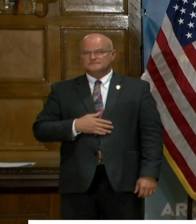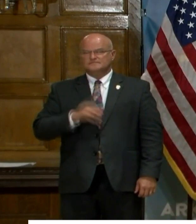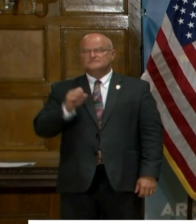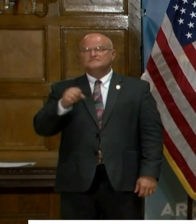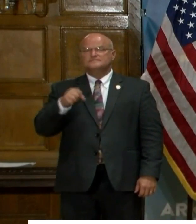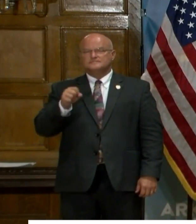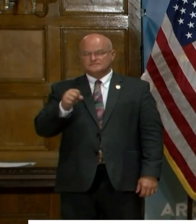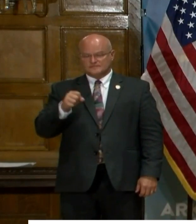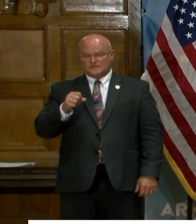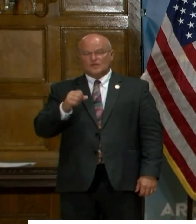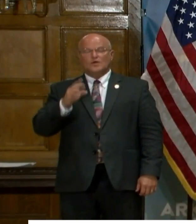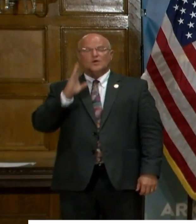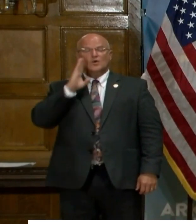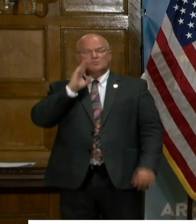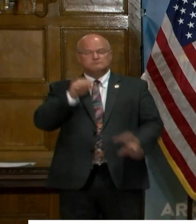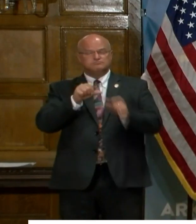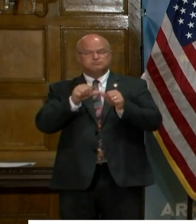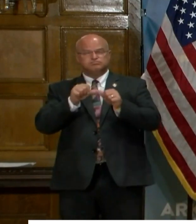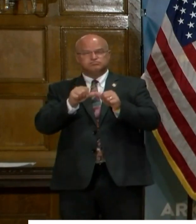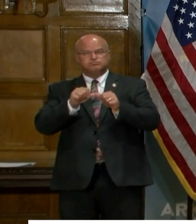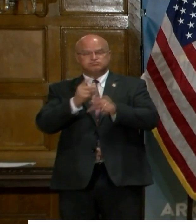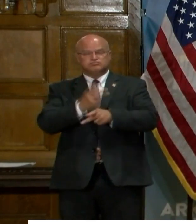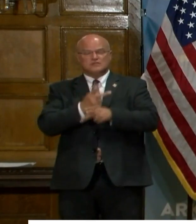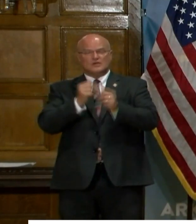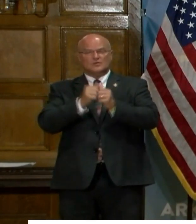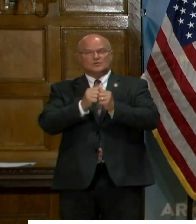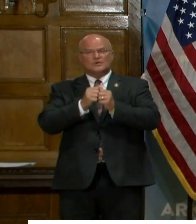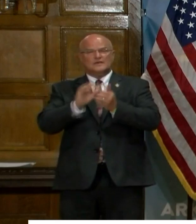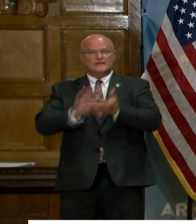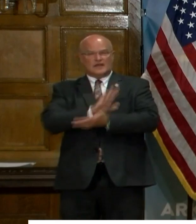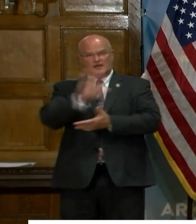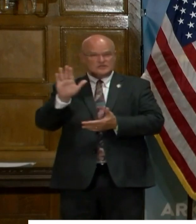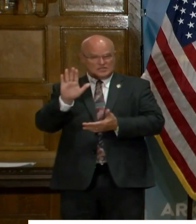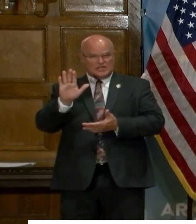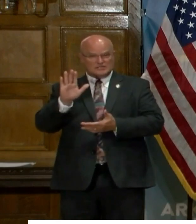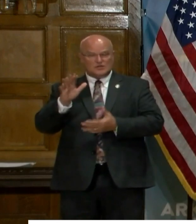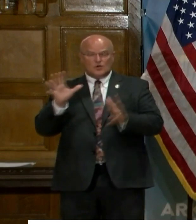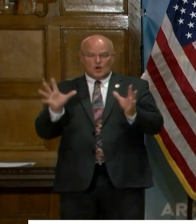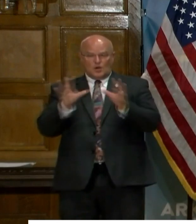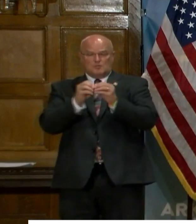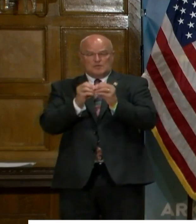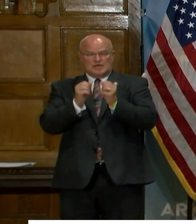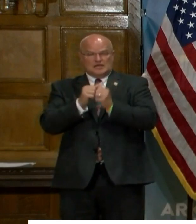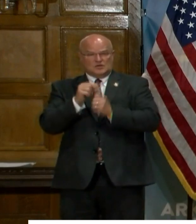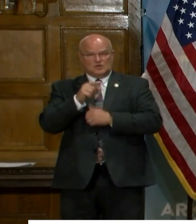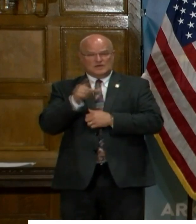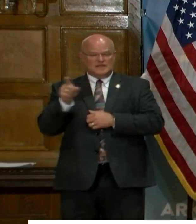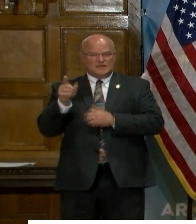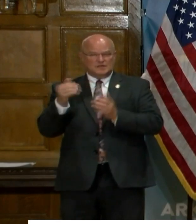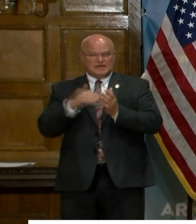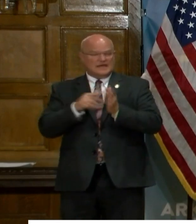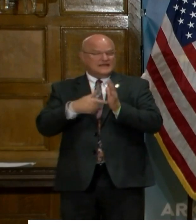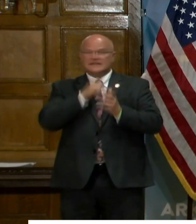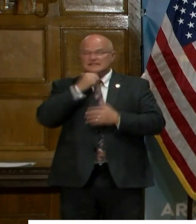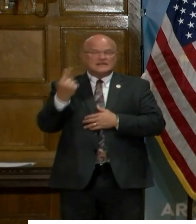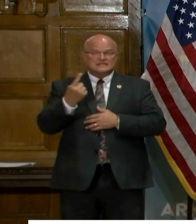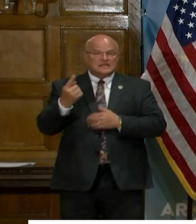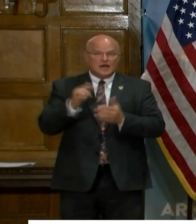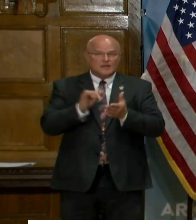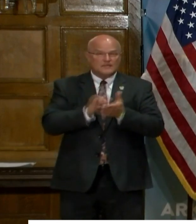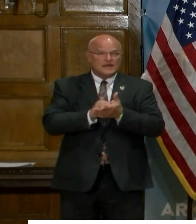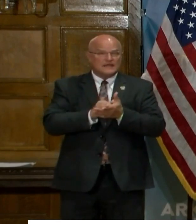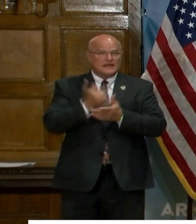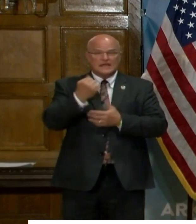Yes, we will. We're going to continue to work carefully with higher education. We are meeting with them. Again, this is not something